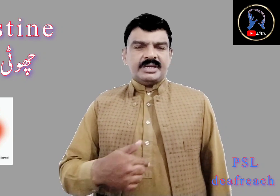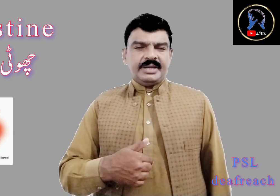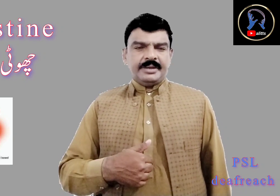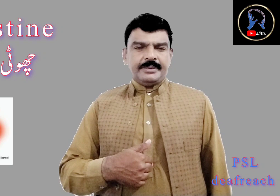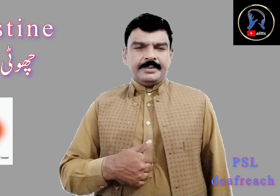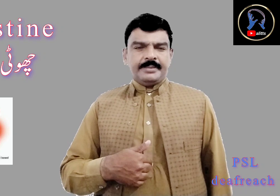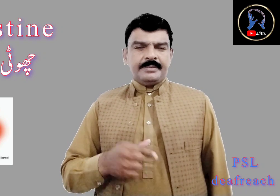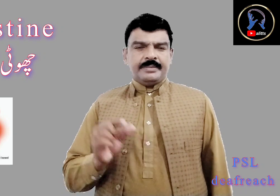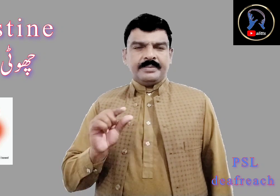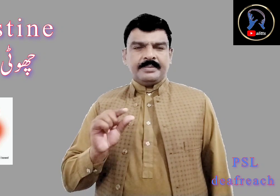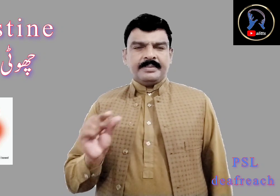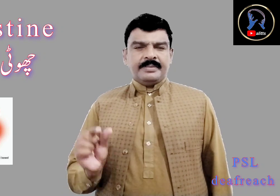intestine,